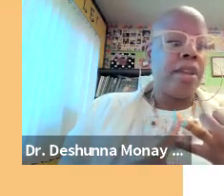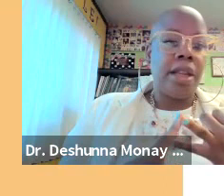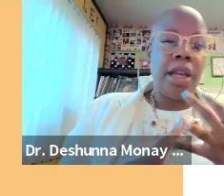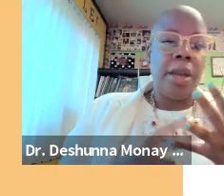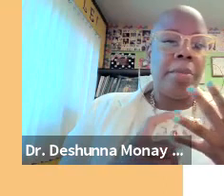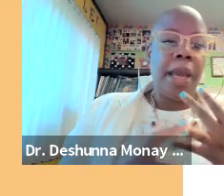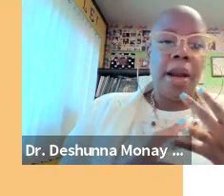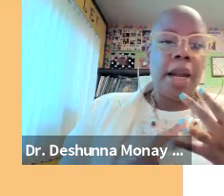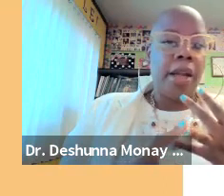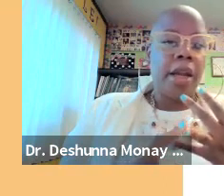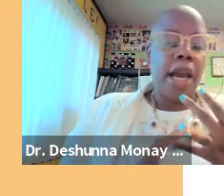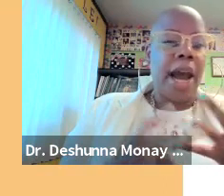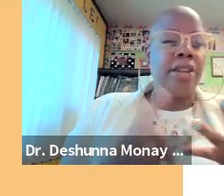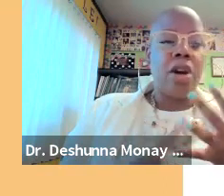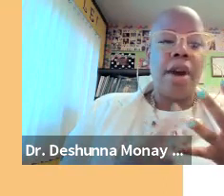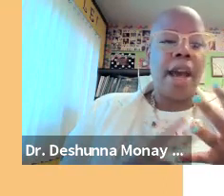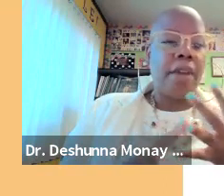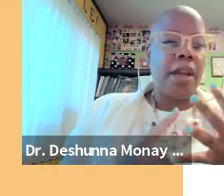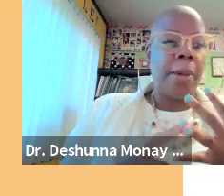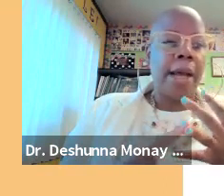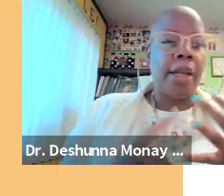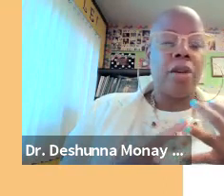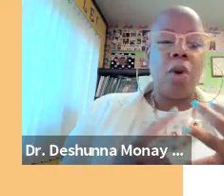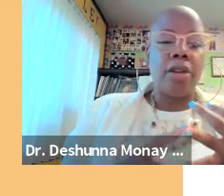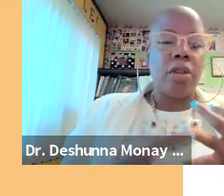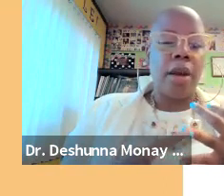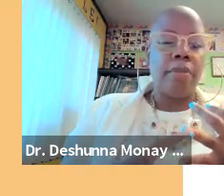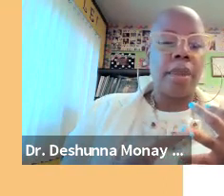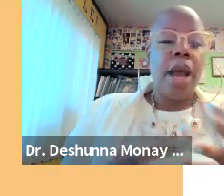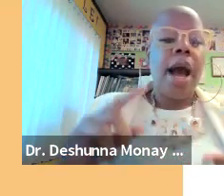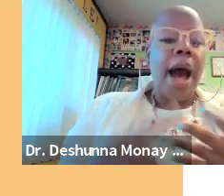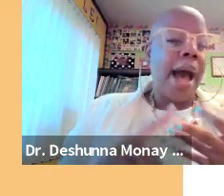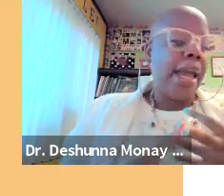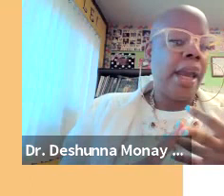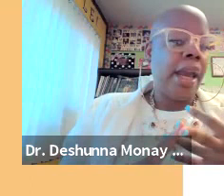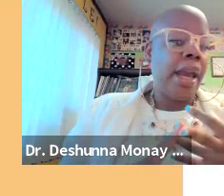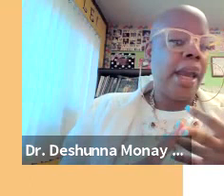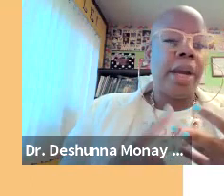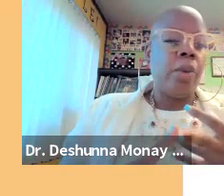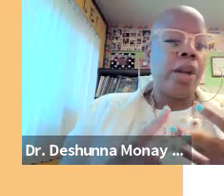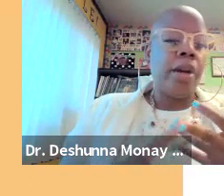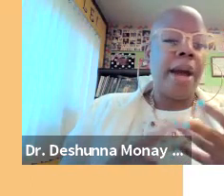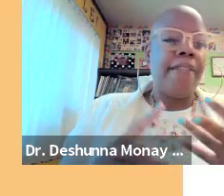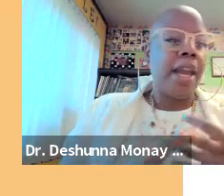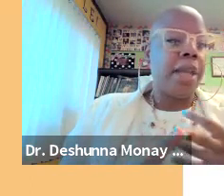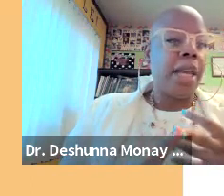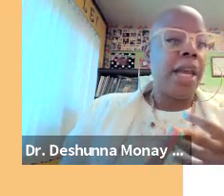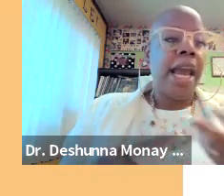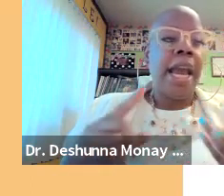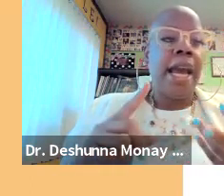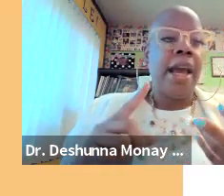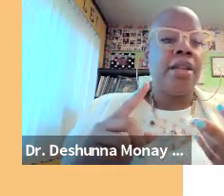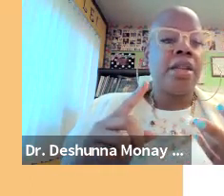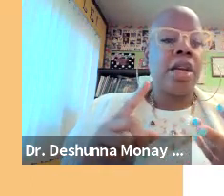my sickly parent and I don't have anybody to watch them. I am the breadwinner of my